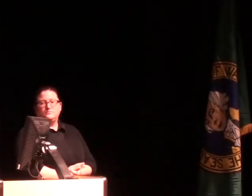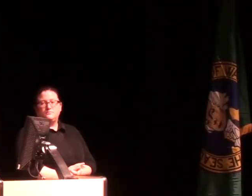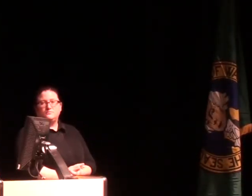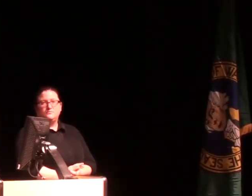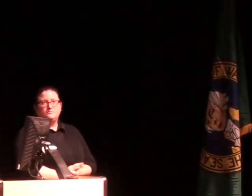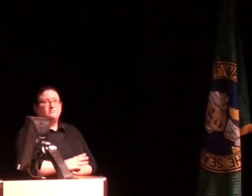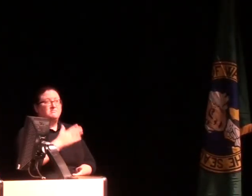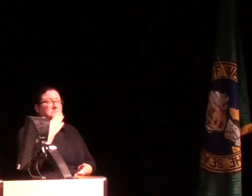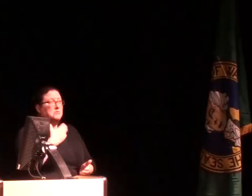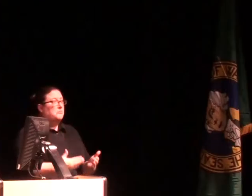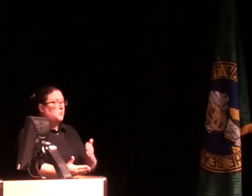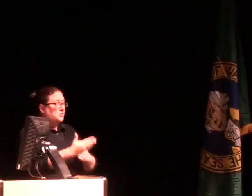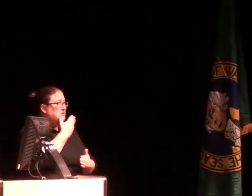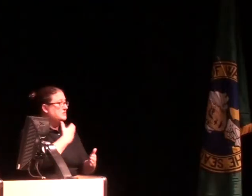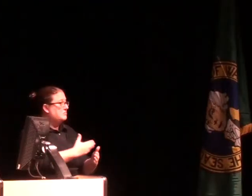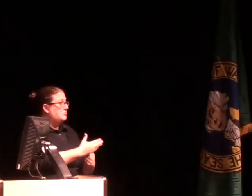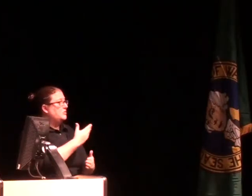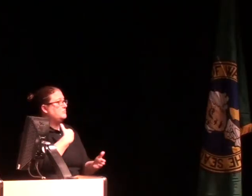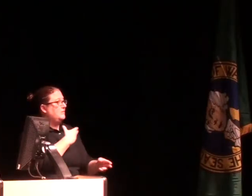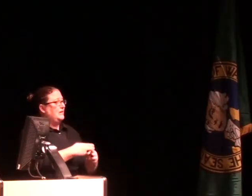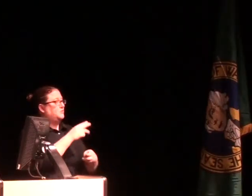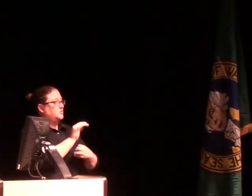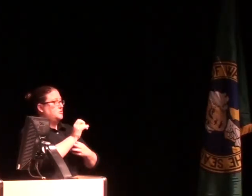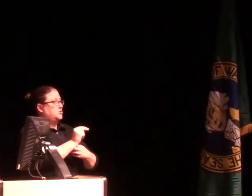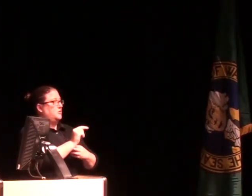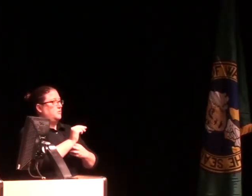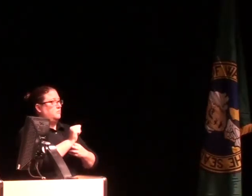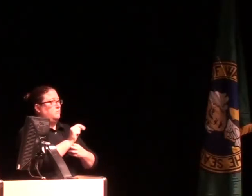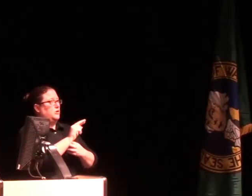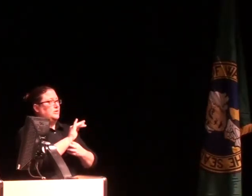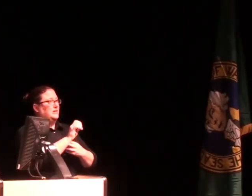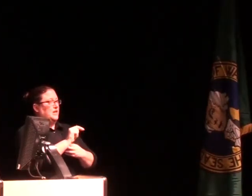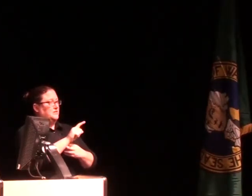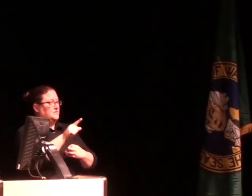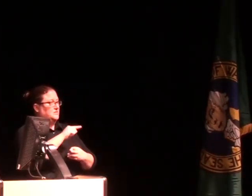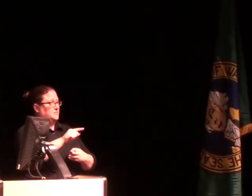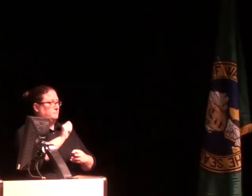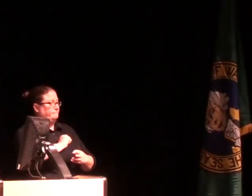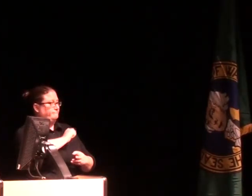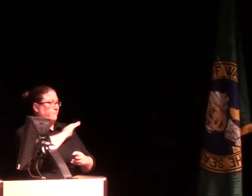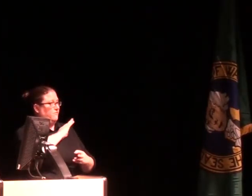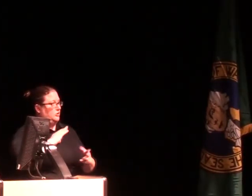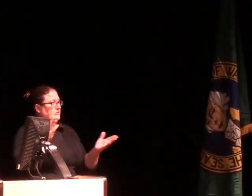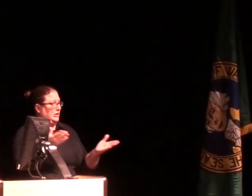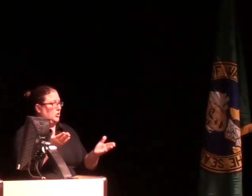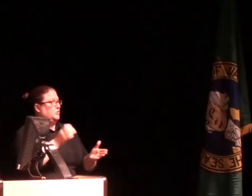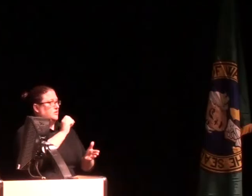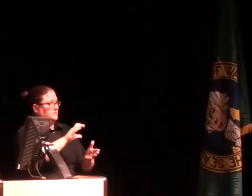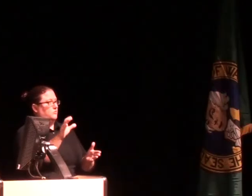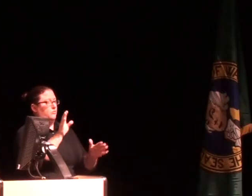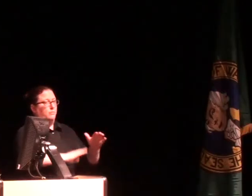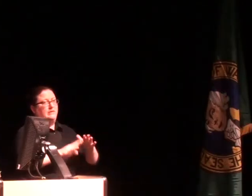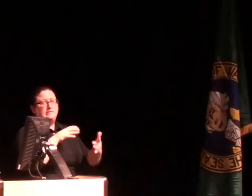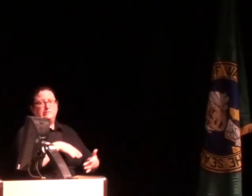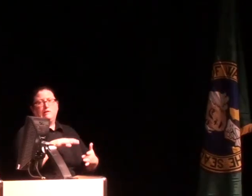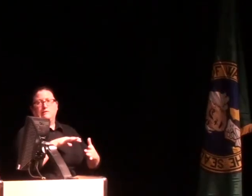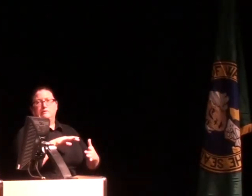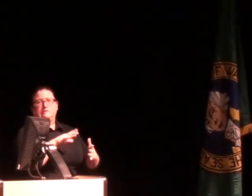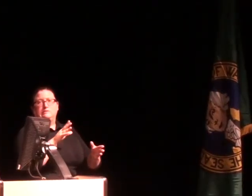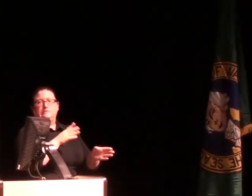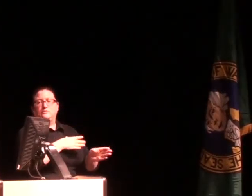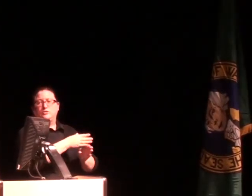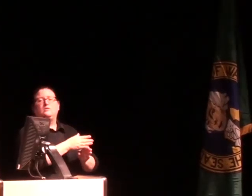Good morning, everyone. My name is John Martinez. I'm faculty here at Seattle Central in our Basic Studies Division. I would